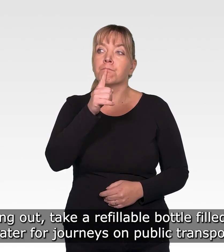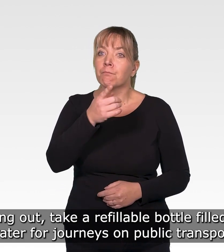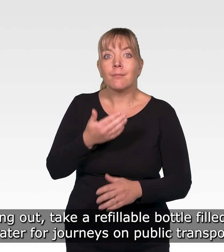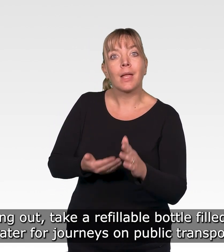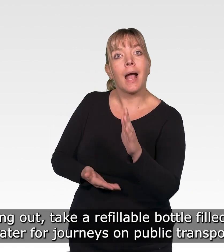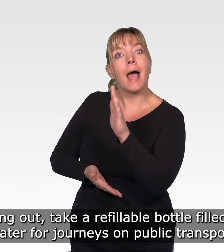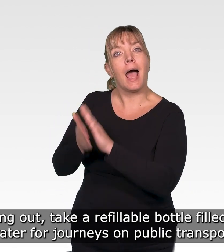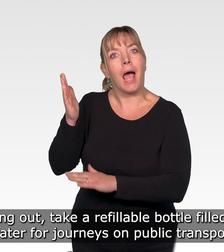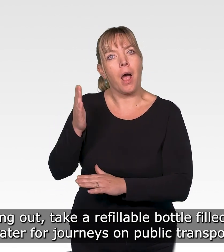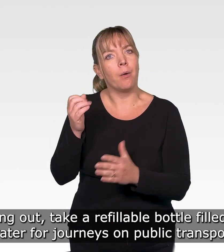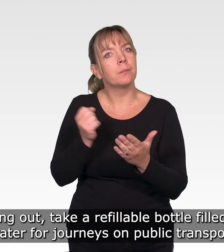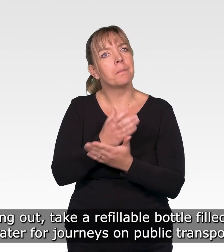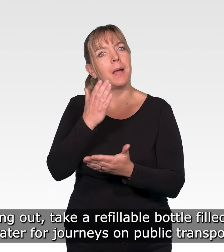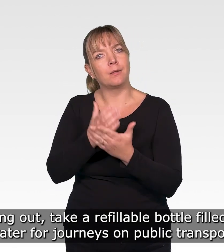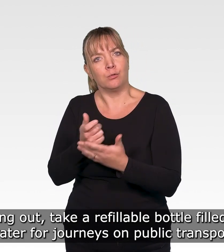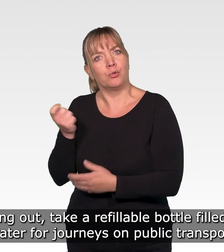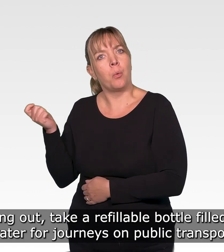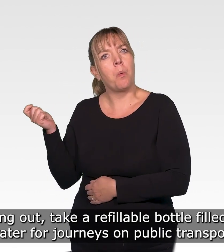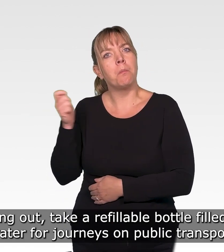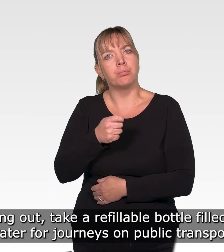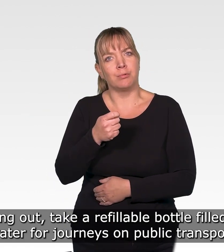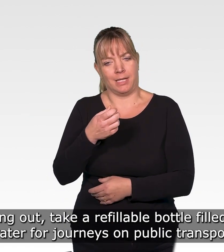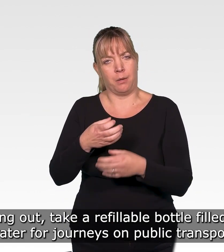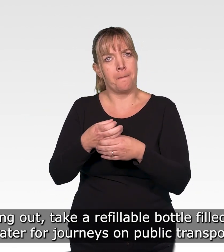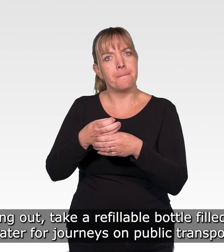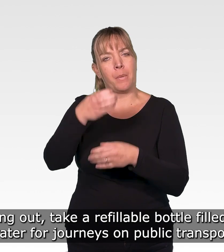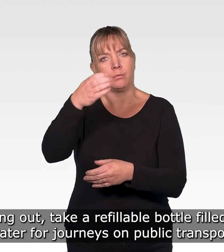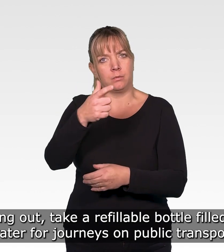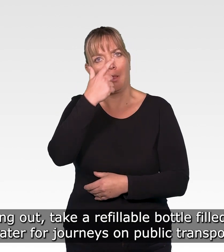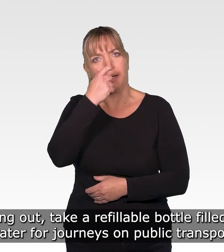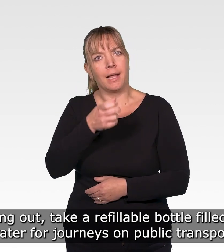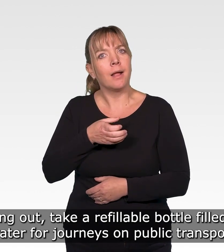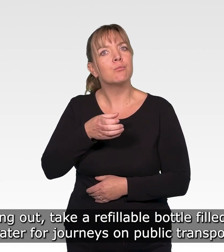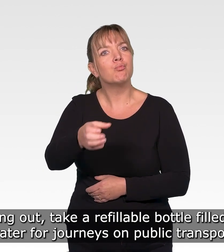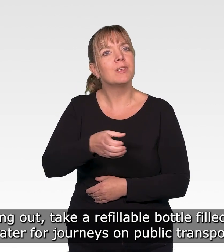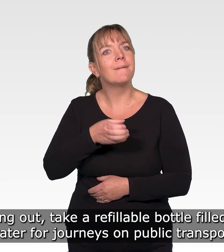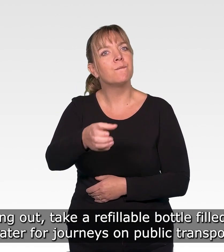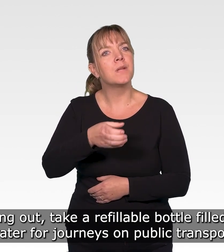If you are going out, take a refillable bottle filled with water.